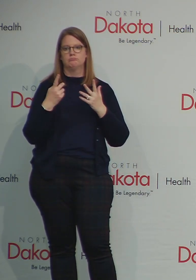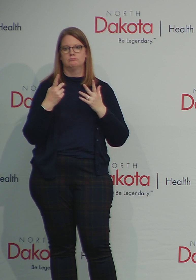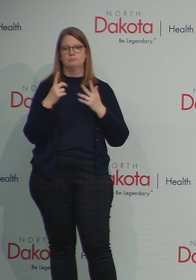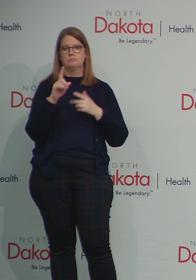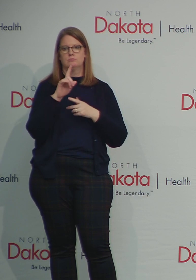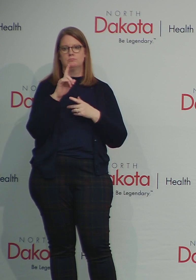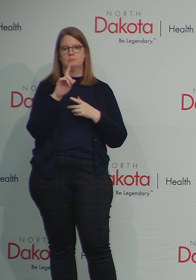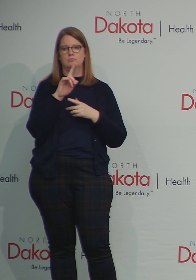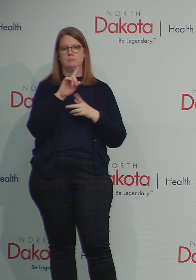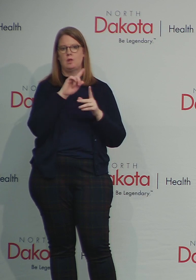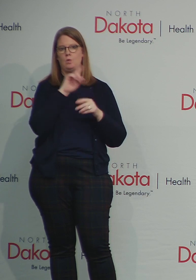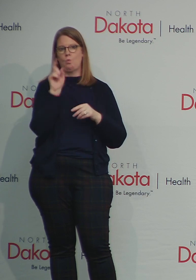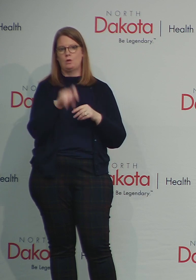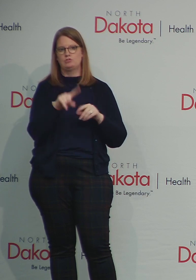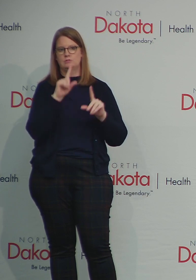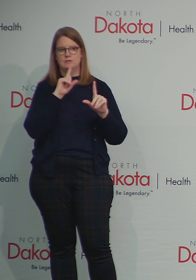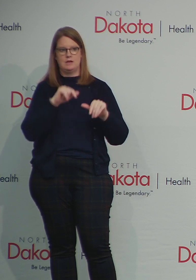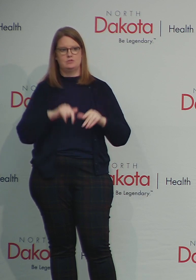our question and answer